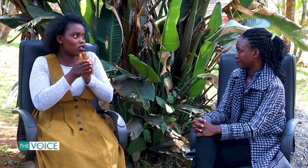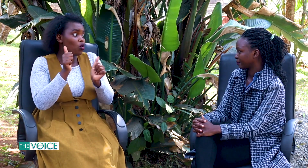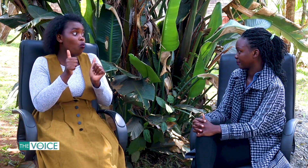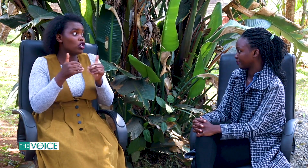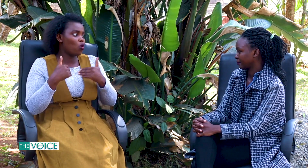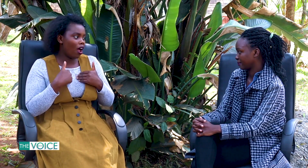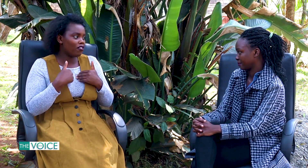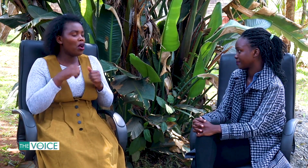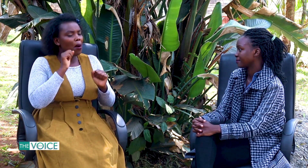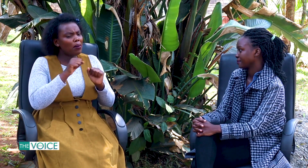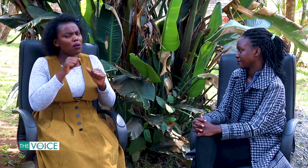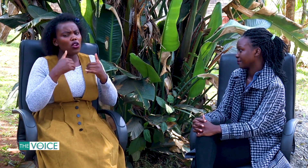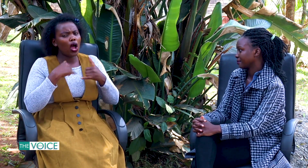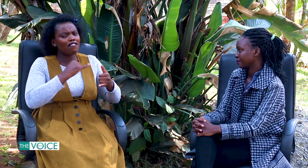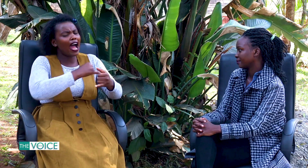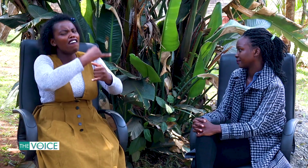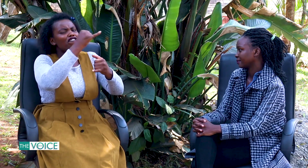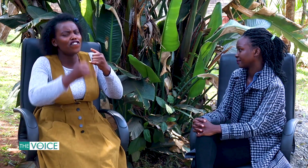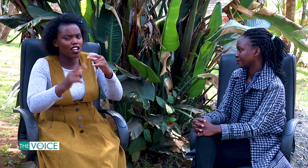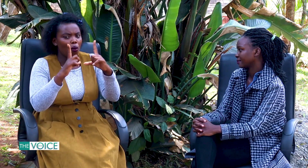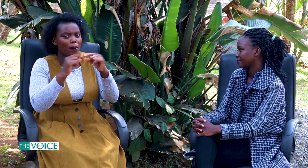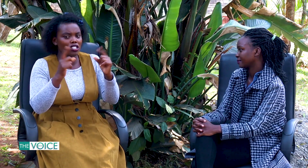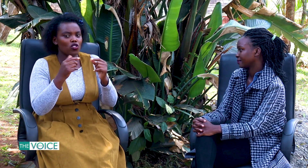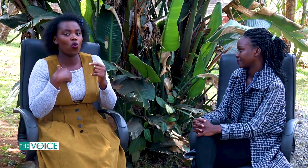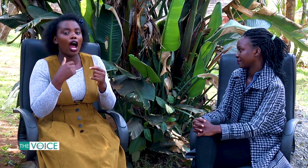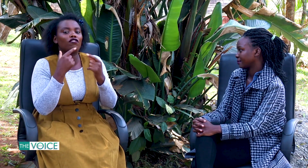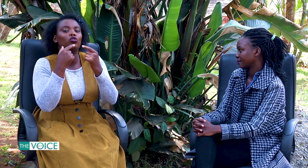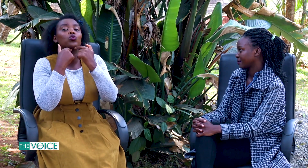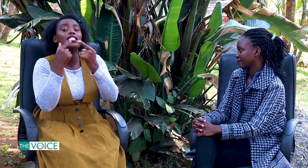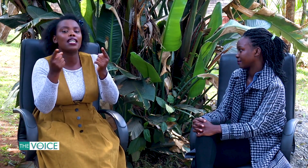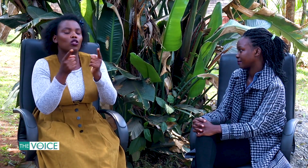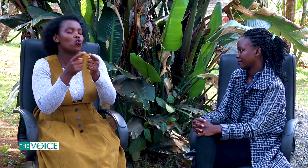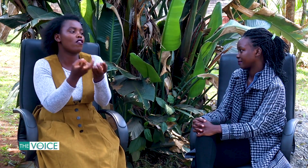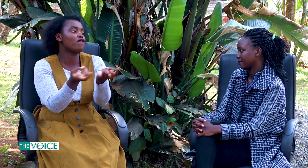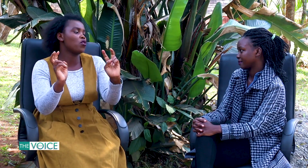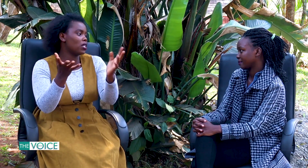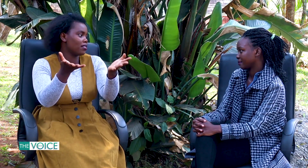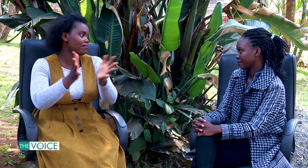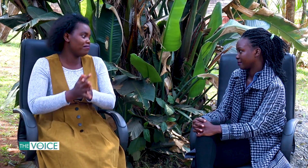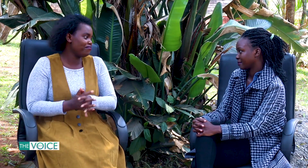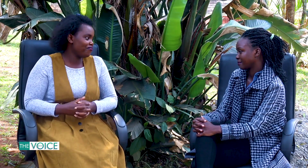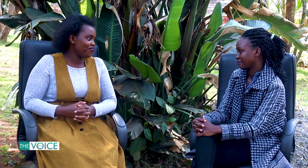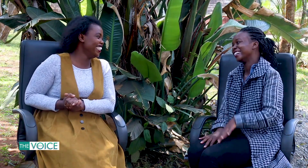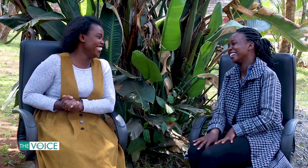to tell the viewers? I want you to look at that camera and give us your final words.